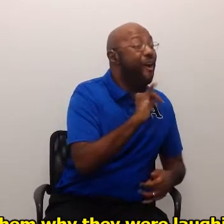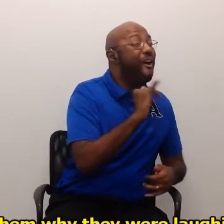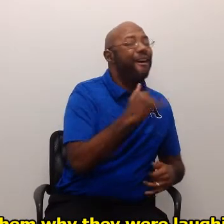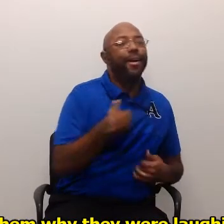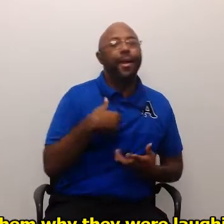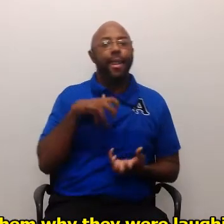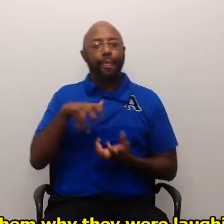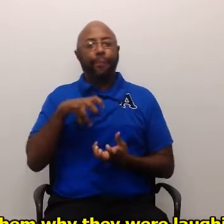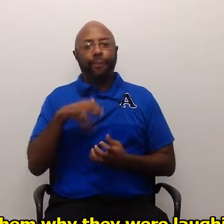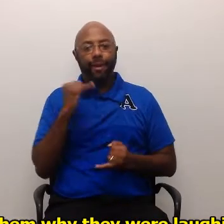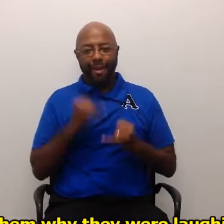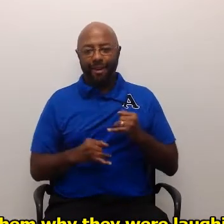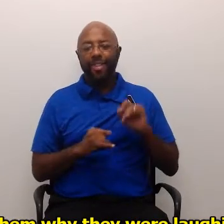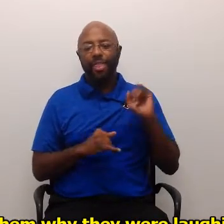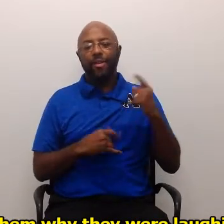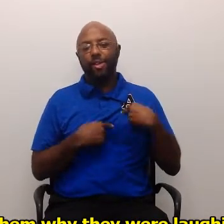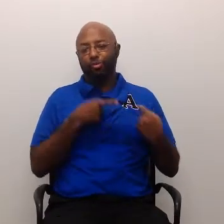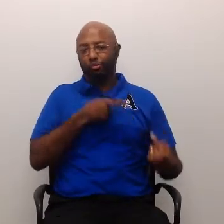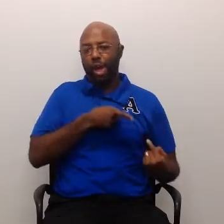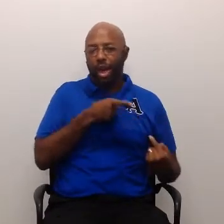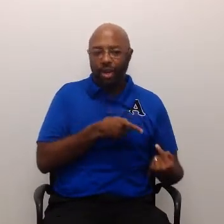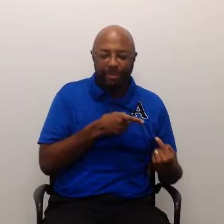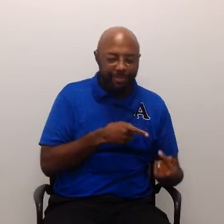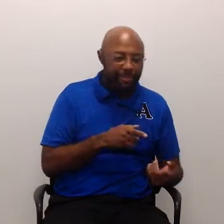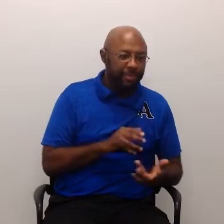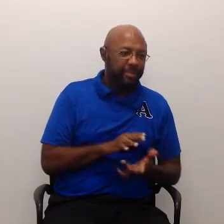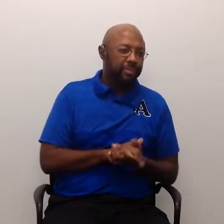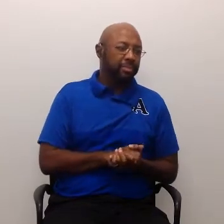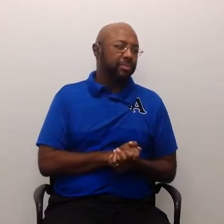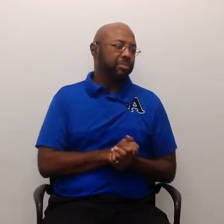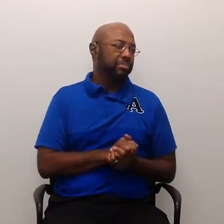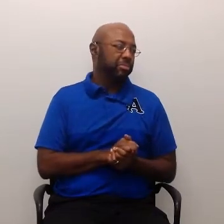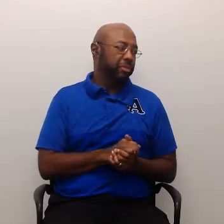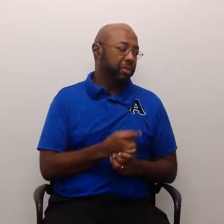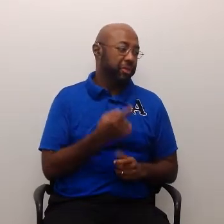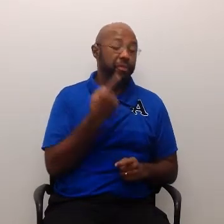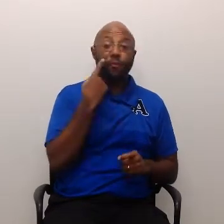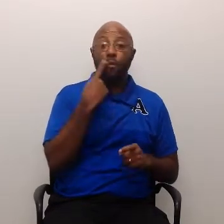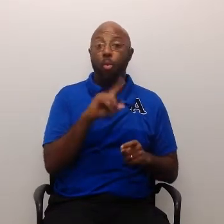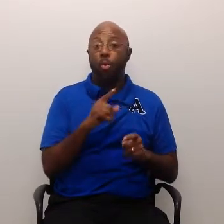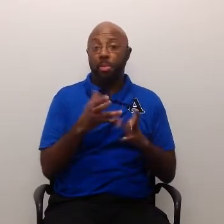last person to be in on the joke. That was a real struggle for me growing up.